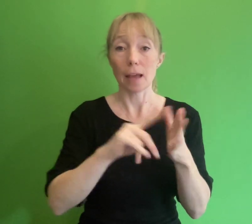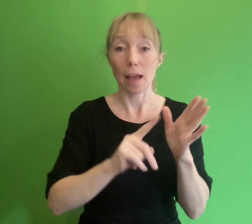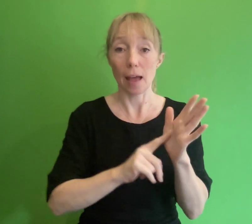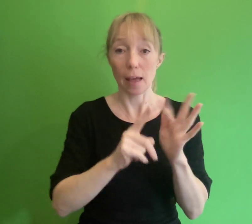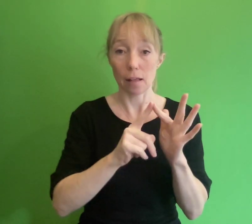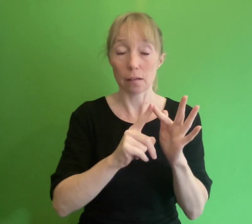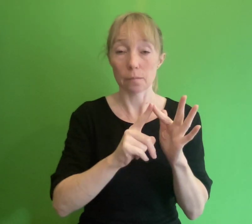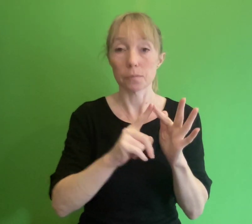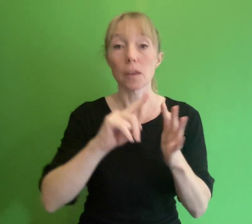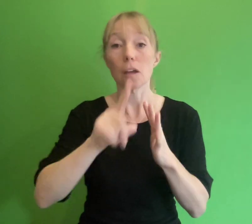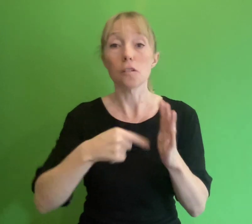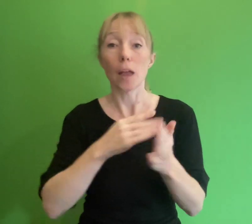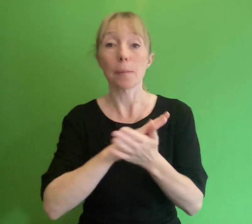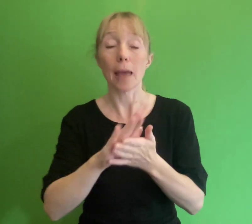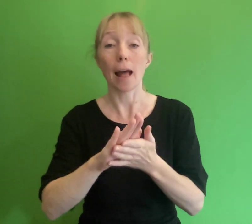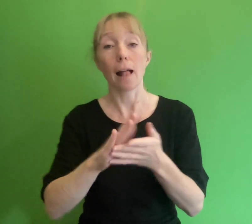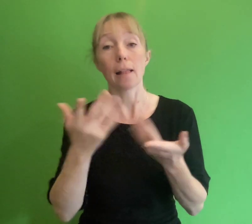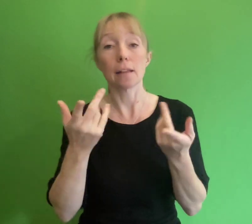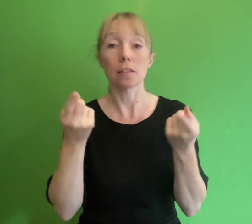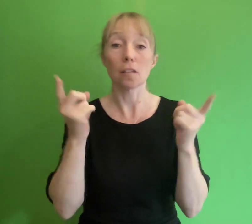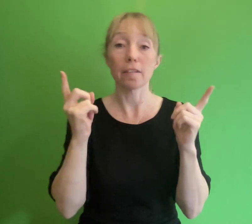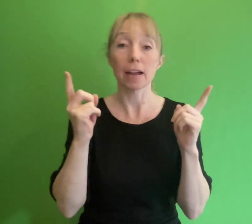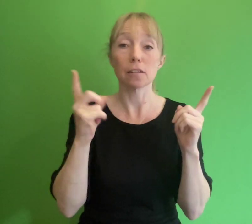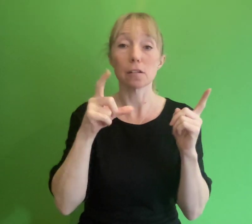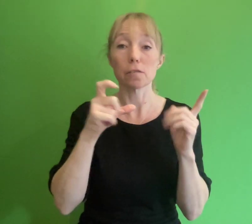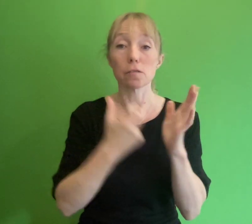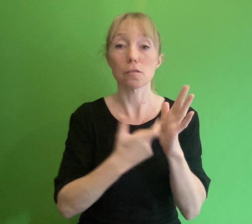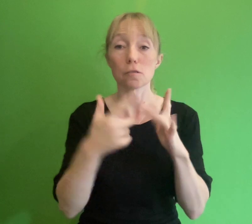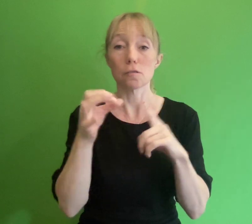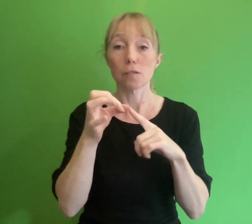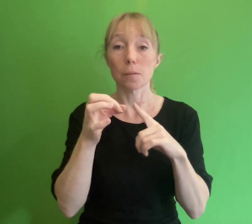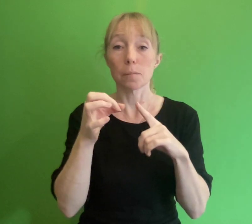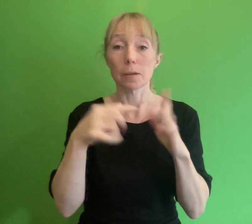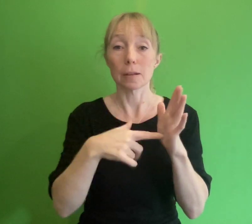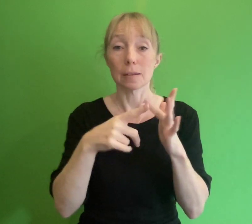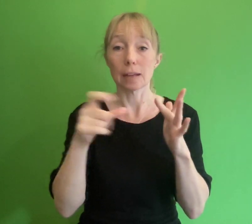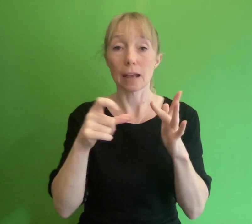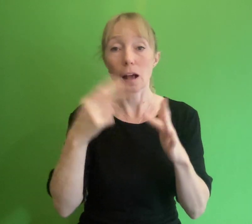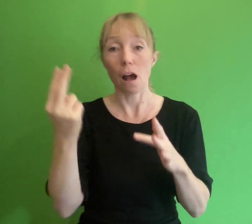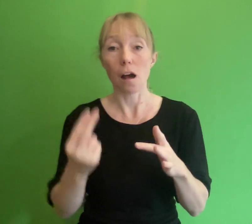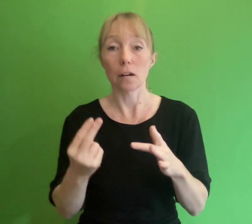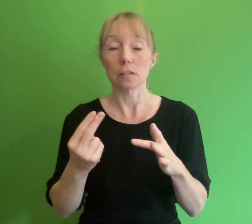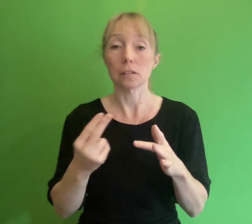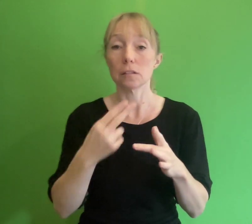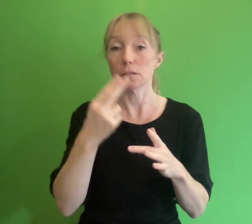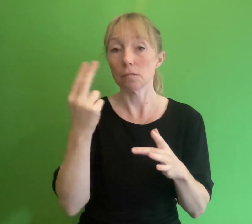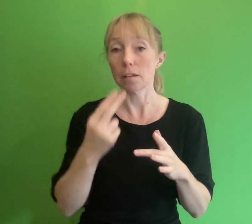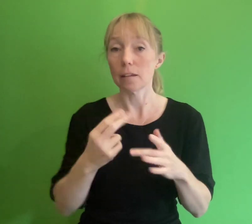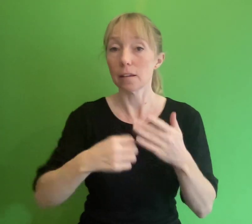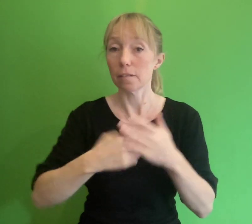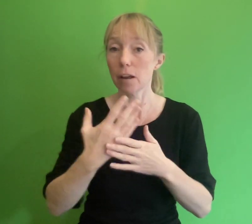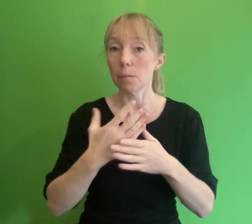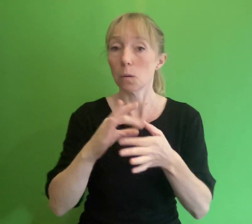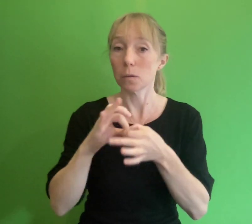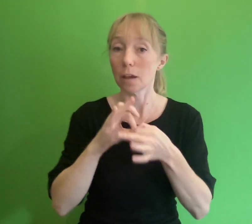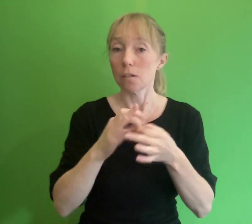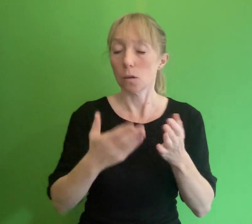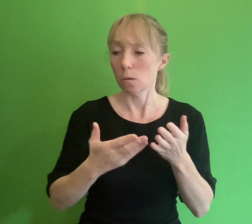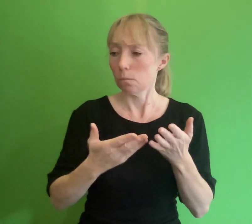Jamie Hale is the Director of CRIPtic Arts, an artistic development organisation offering development and showcasing to deaf and